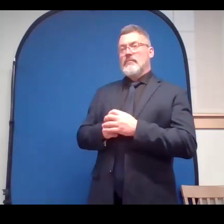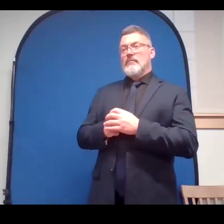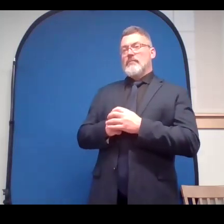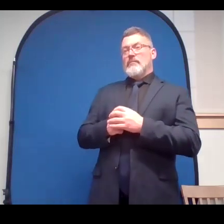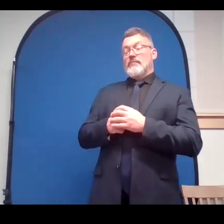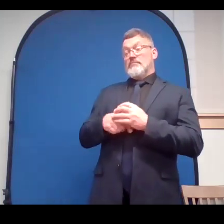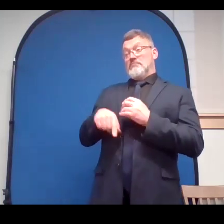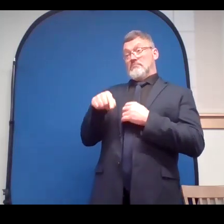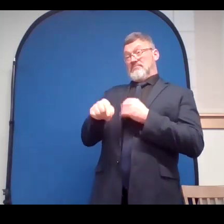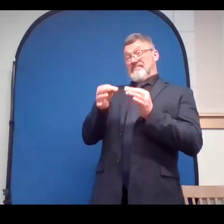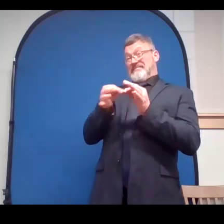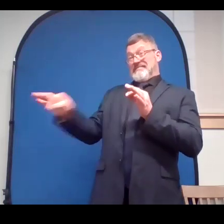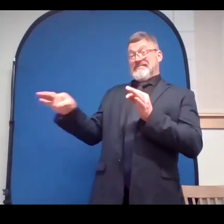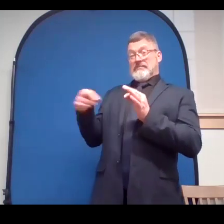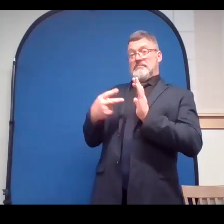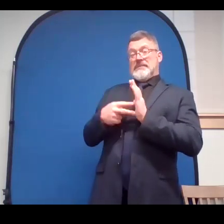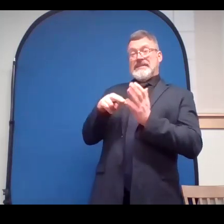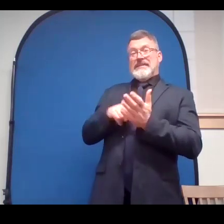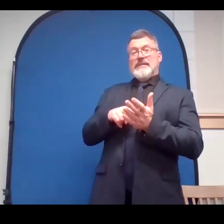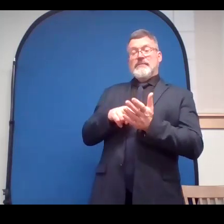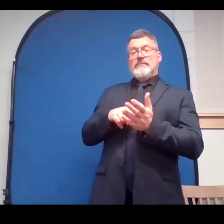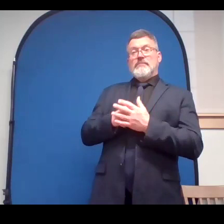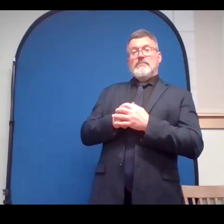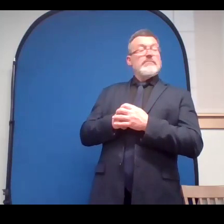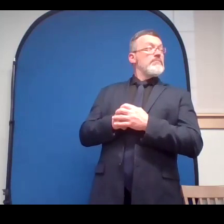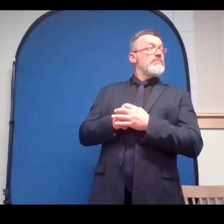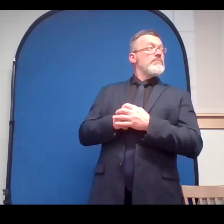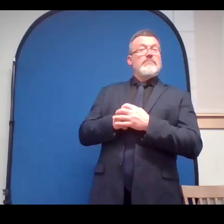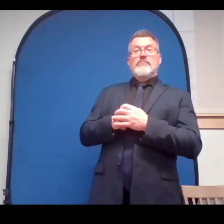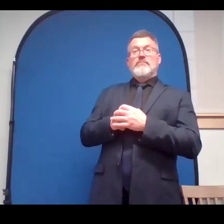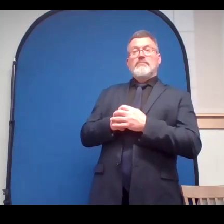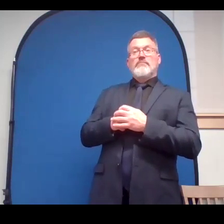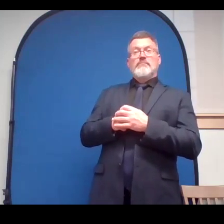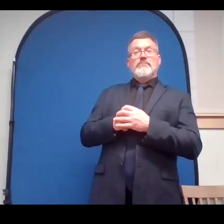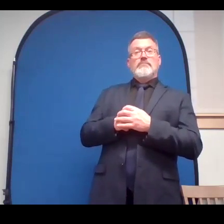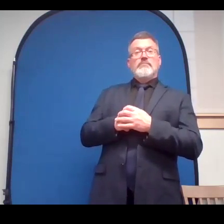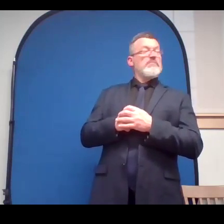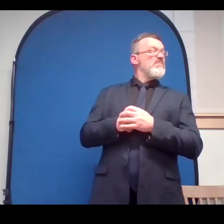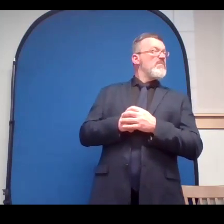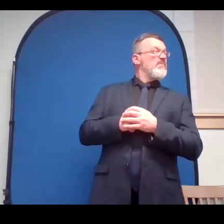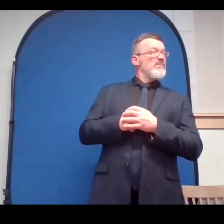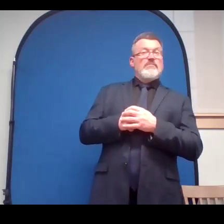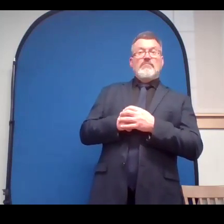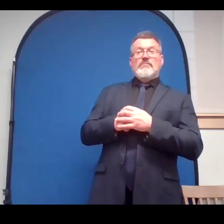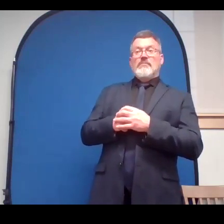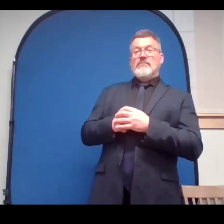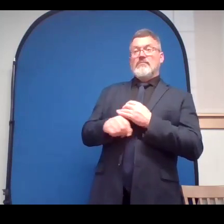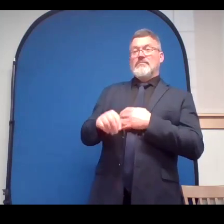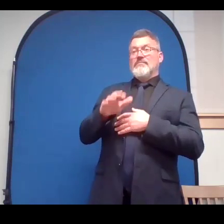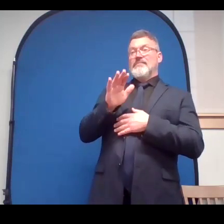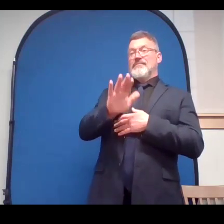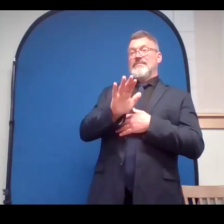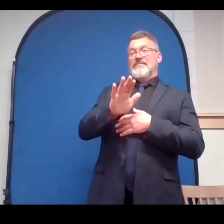I believe it was Captain Dickinson who written this, that it was his determination they did not meet medical retention